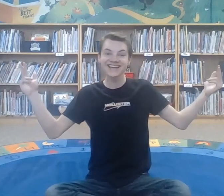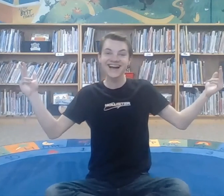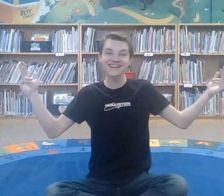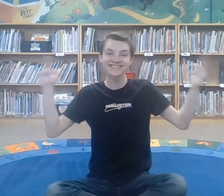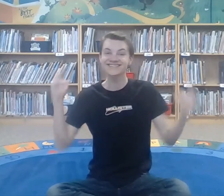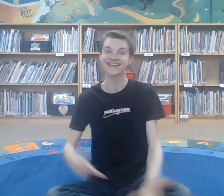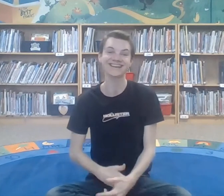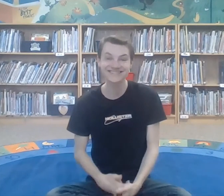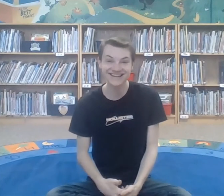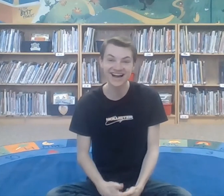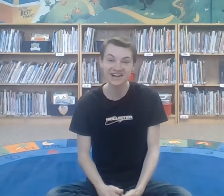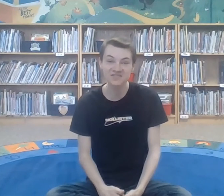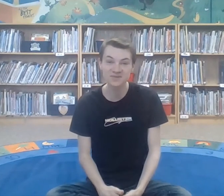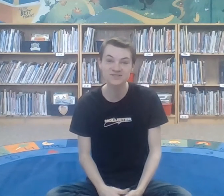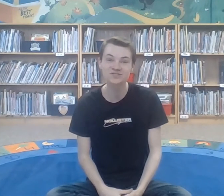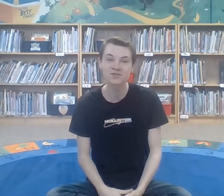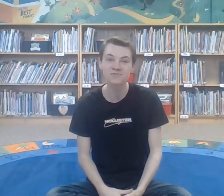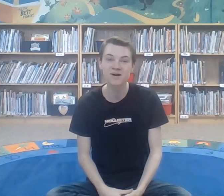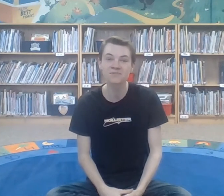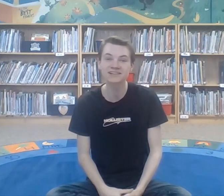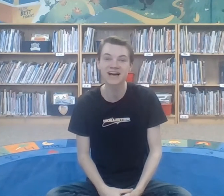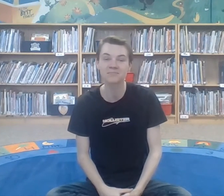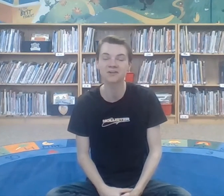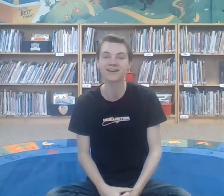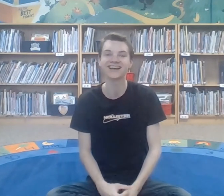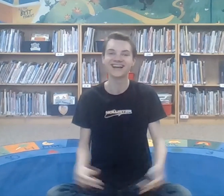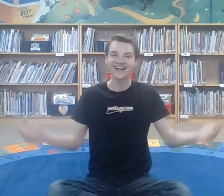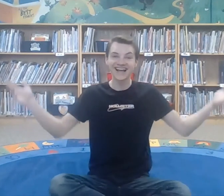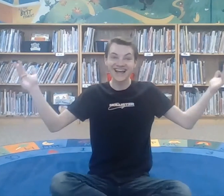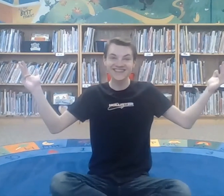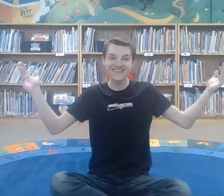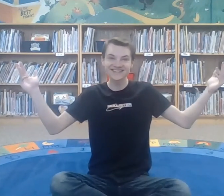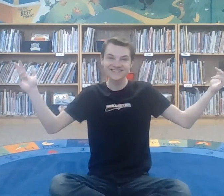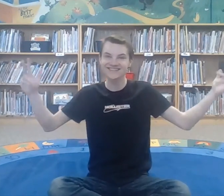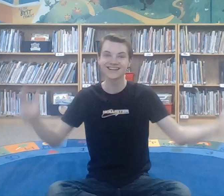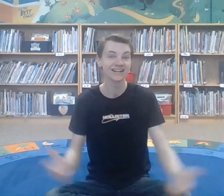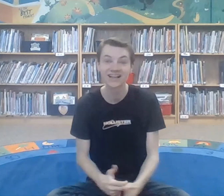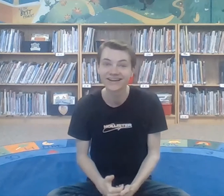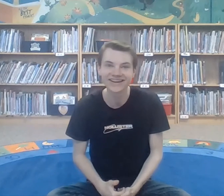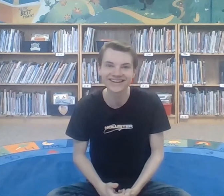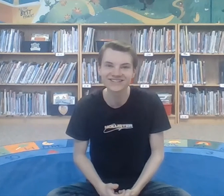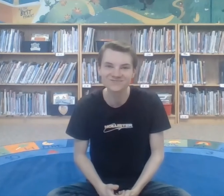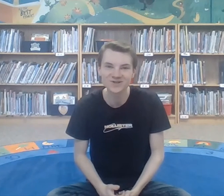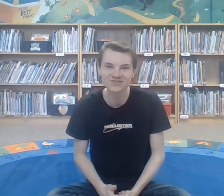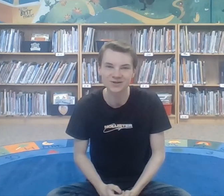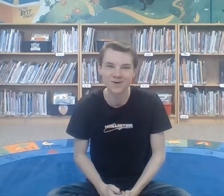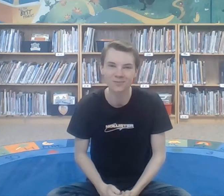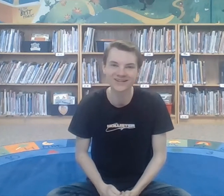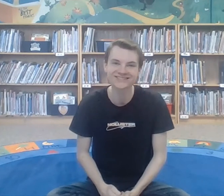Hey guys, it's Kai from the Stirling Public Library, and this is Music Moments.